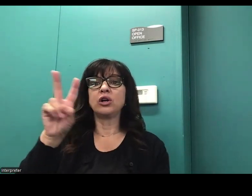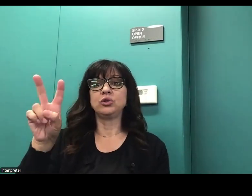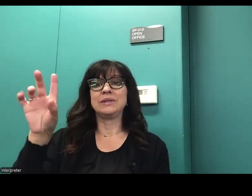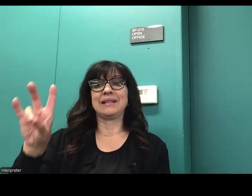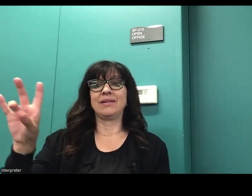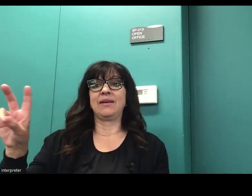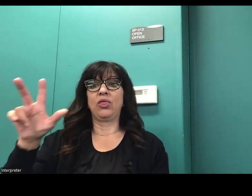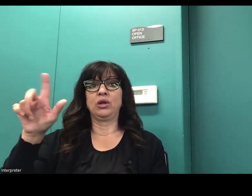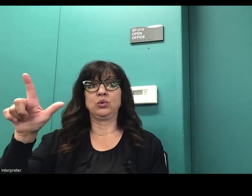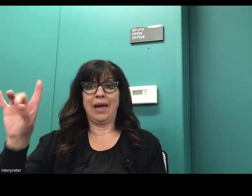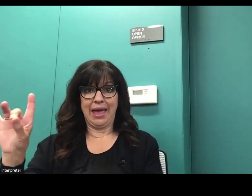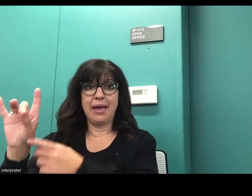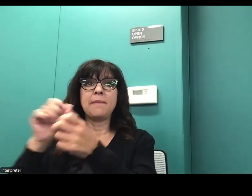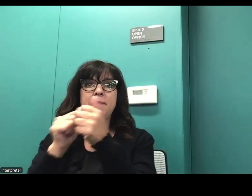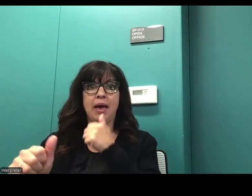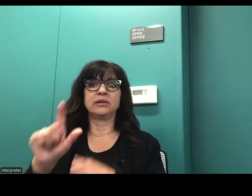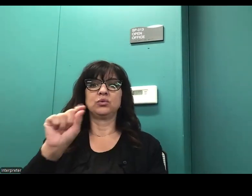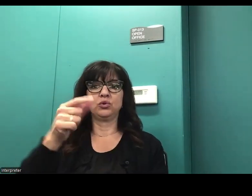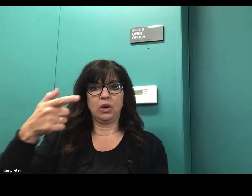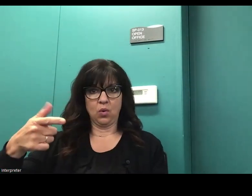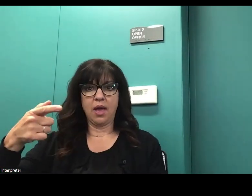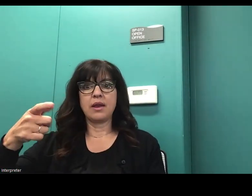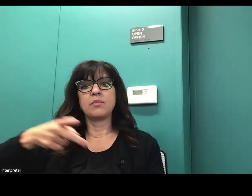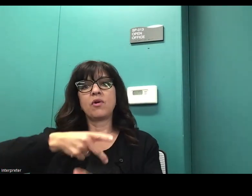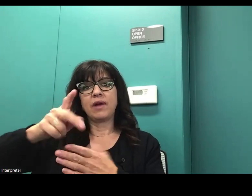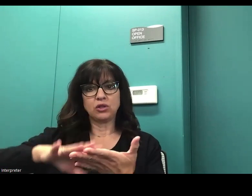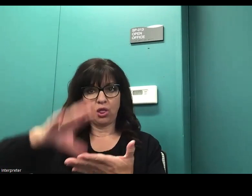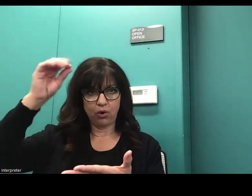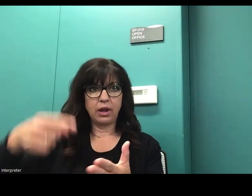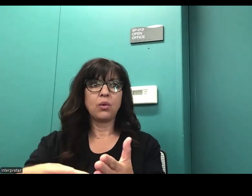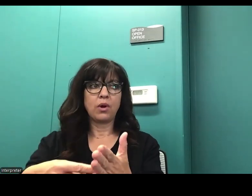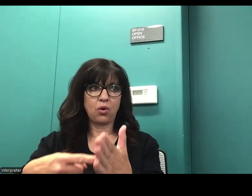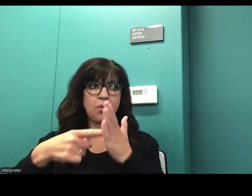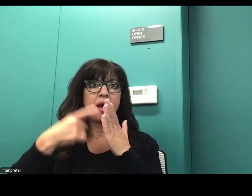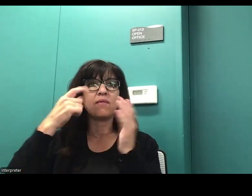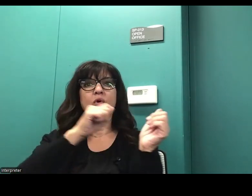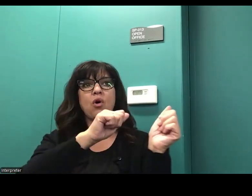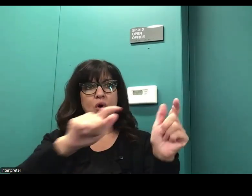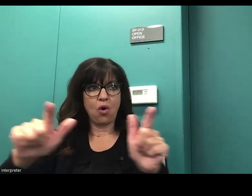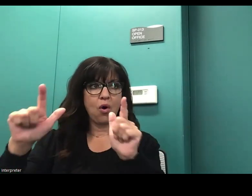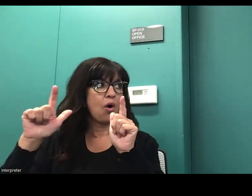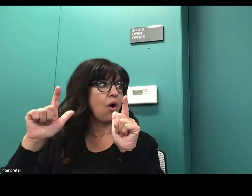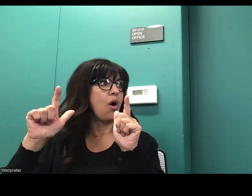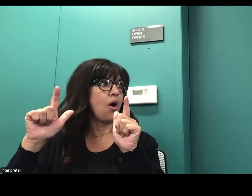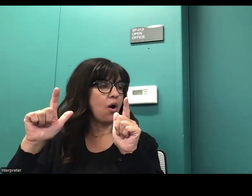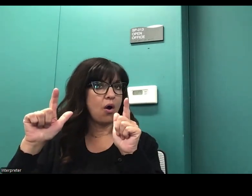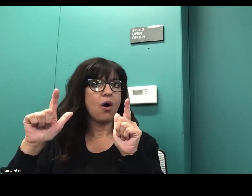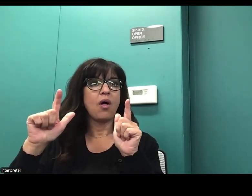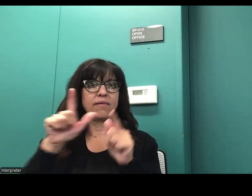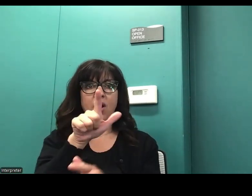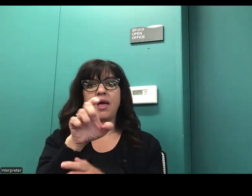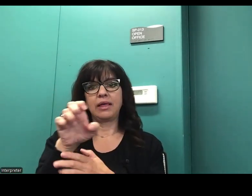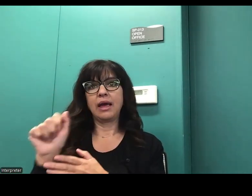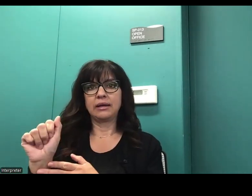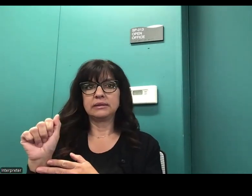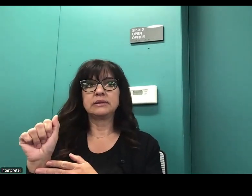that was passed in 2021. It was a professional learning requirement for all of our